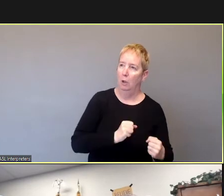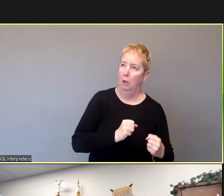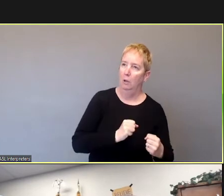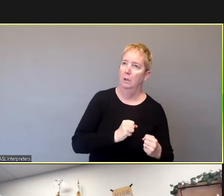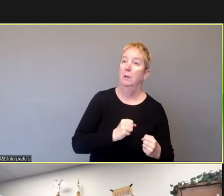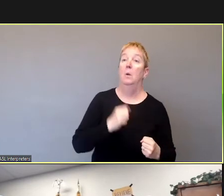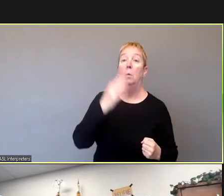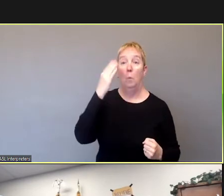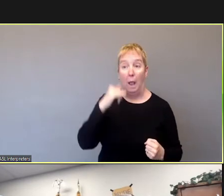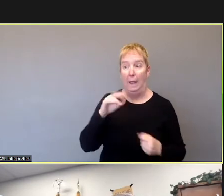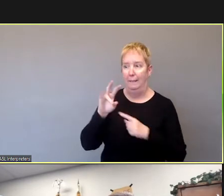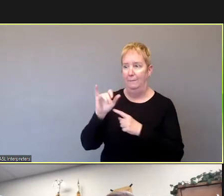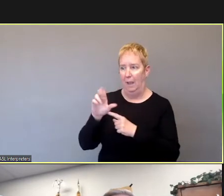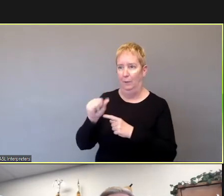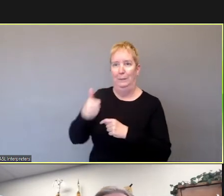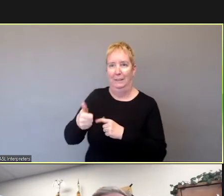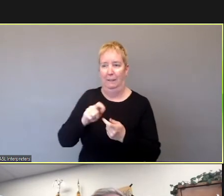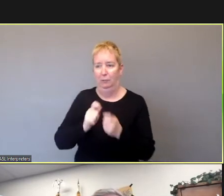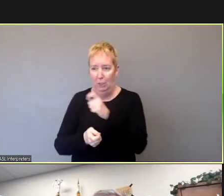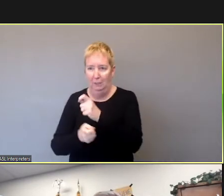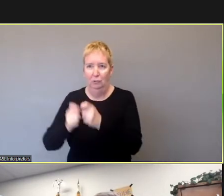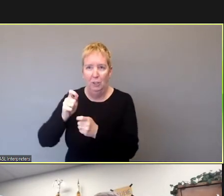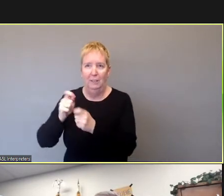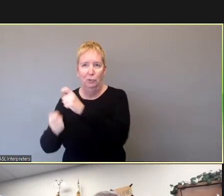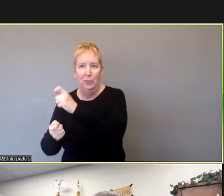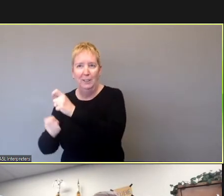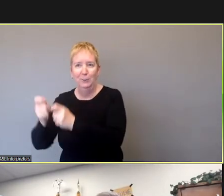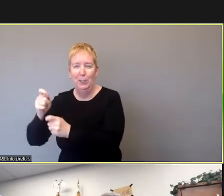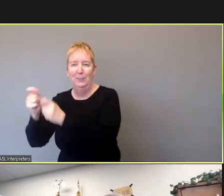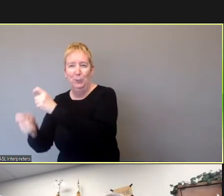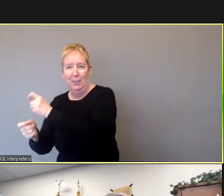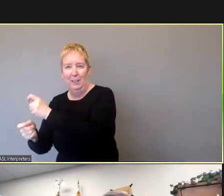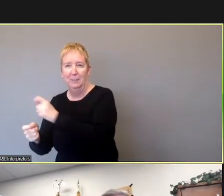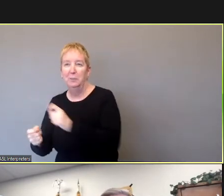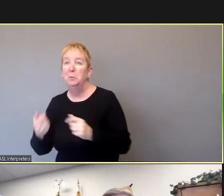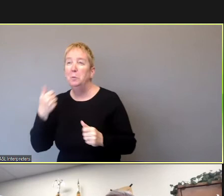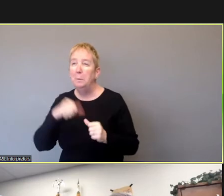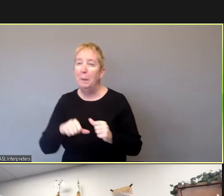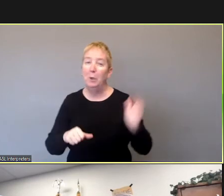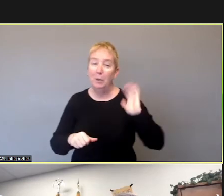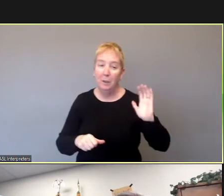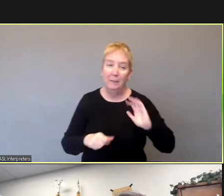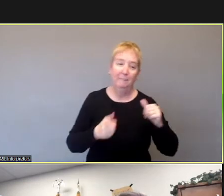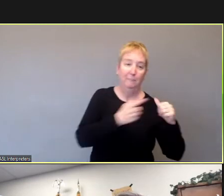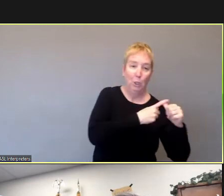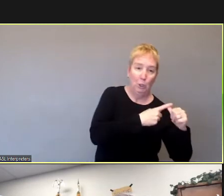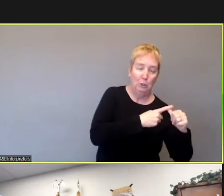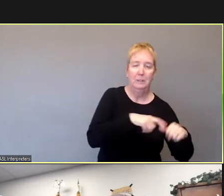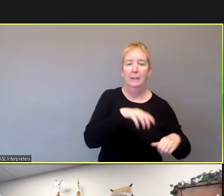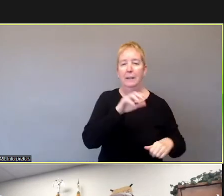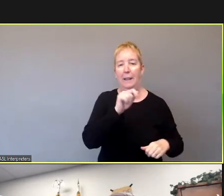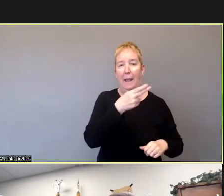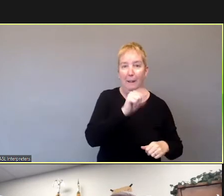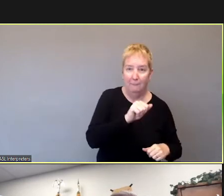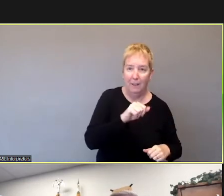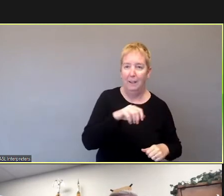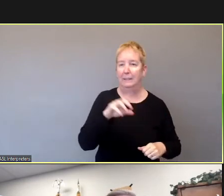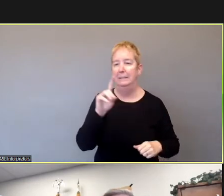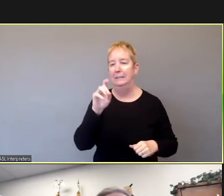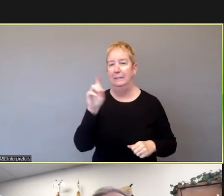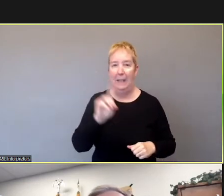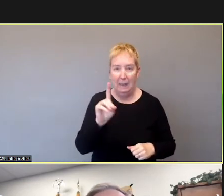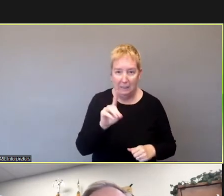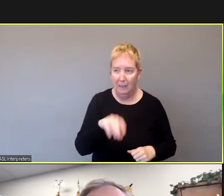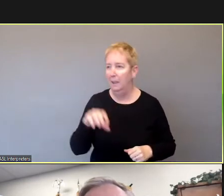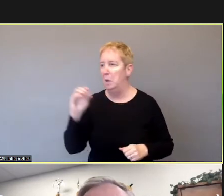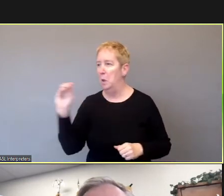and shifts from, as we saw, the initial strains to Alpha, to Delta, to Omicron. So I'm